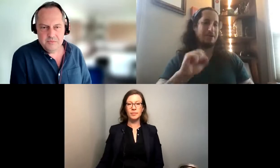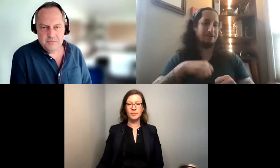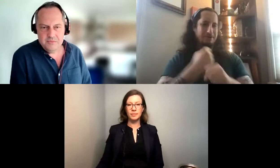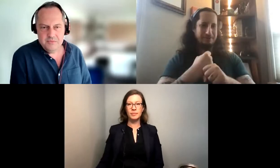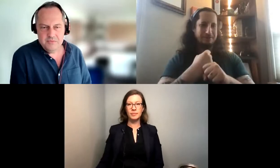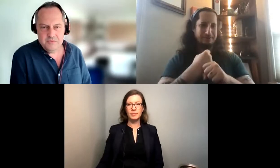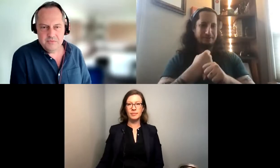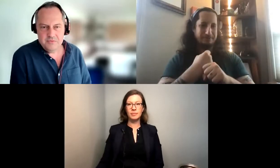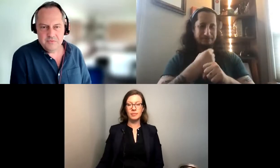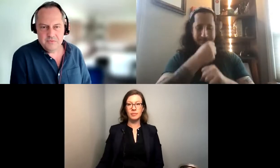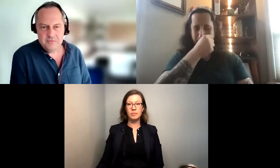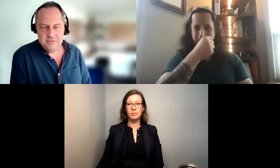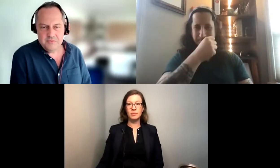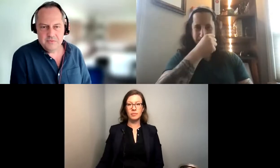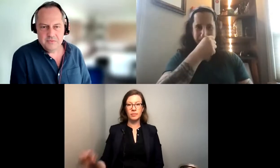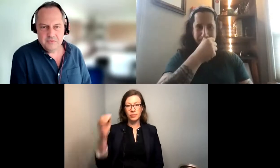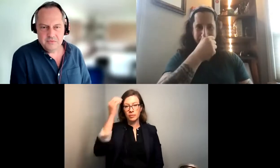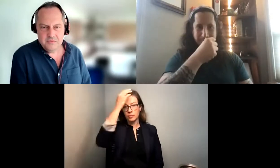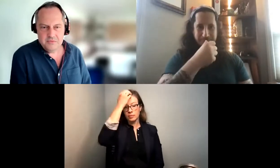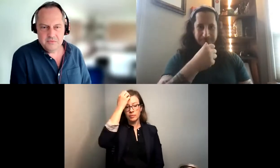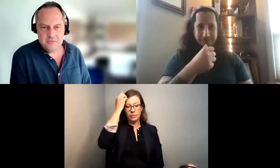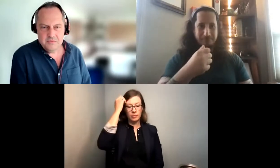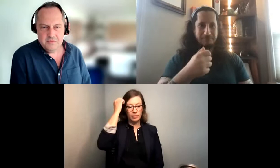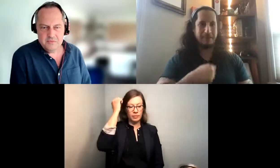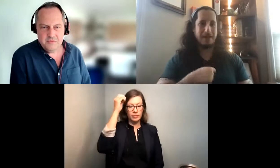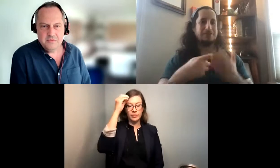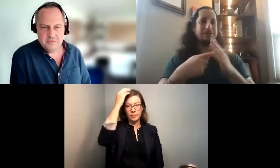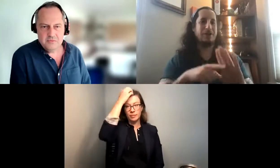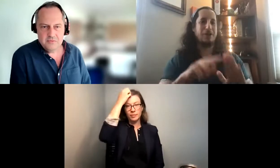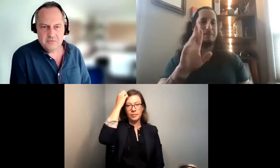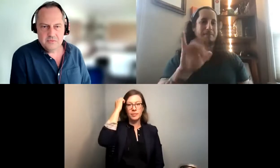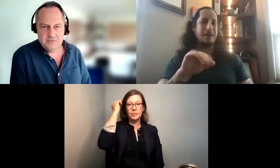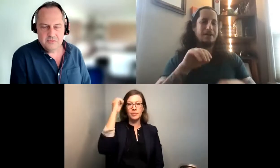tangentially involved in sign language translation for the past 10 years.